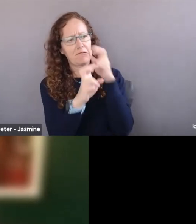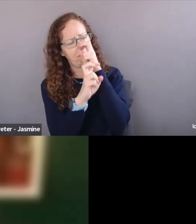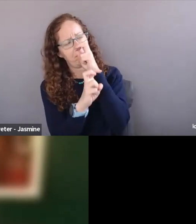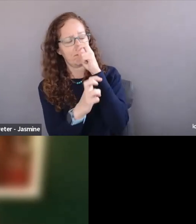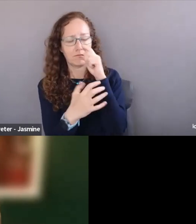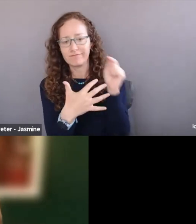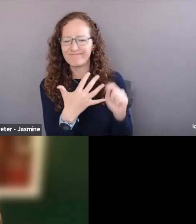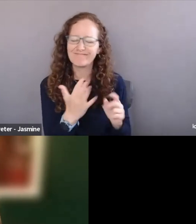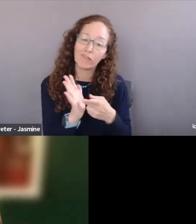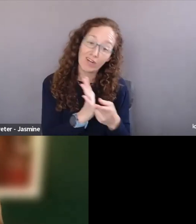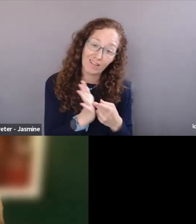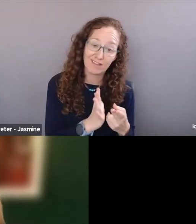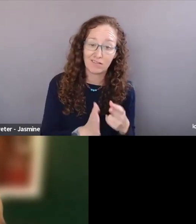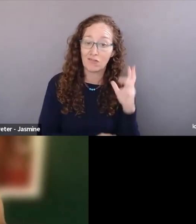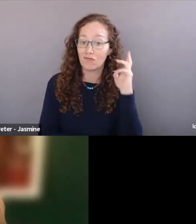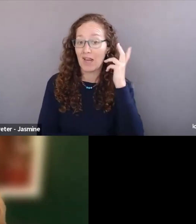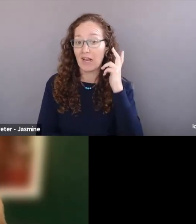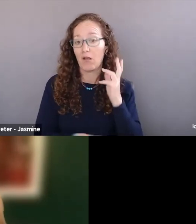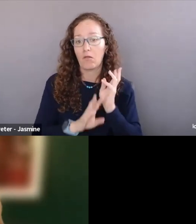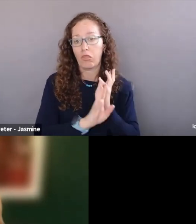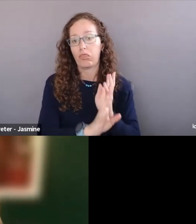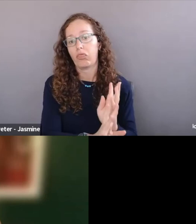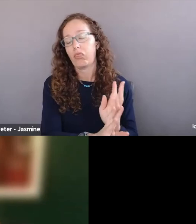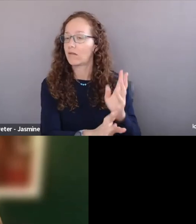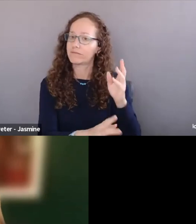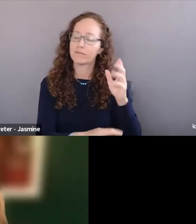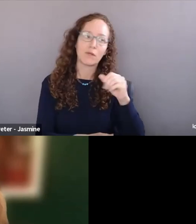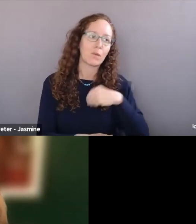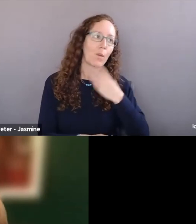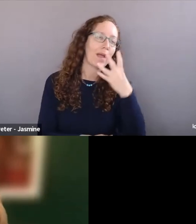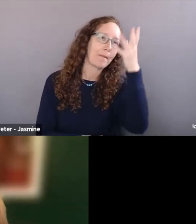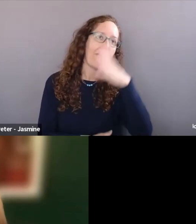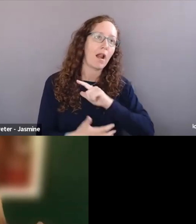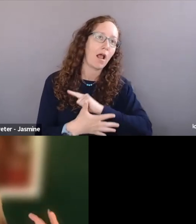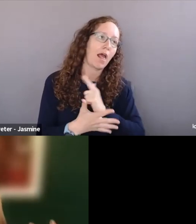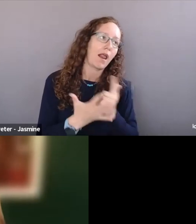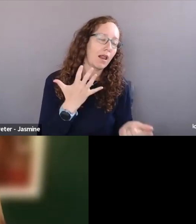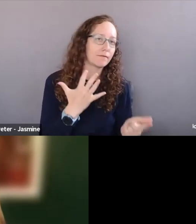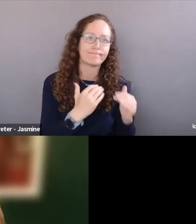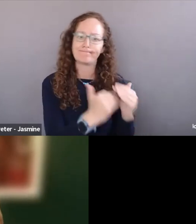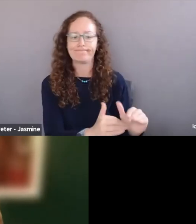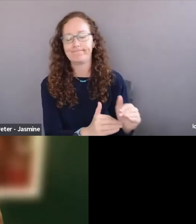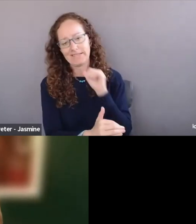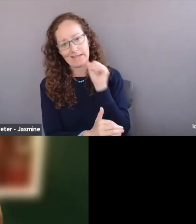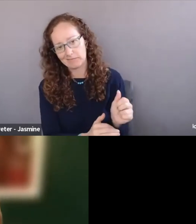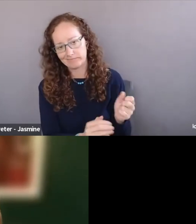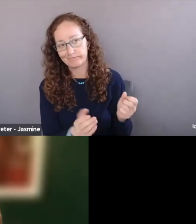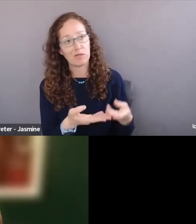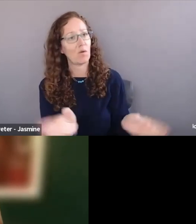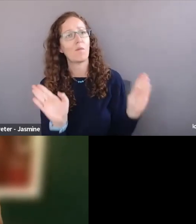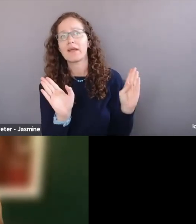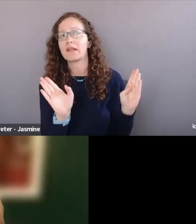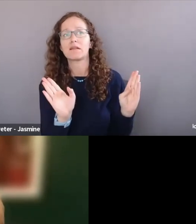a radio lineup of white men one after another after another. We could, and you could, create it from the beginning with